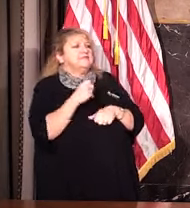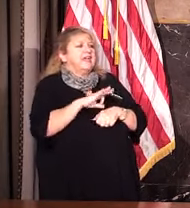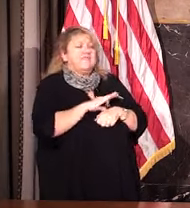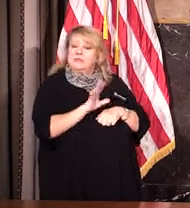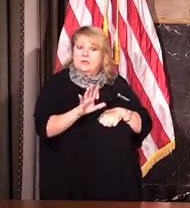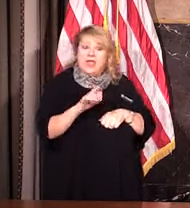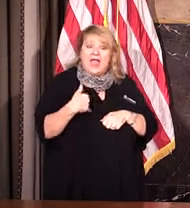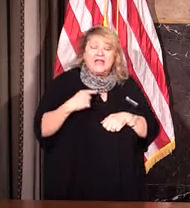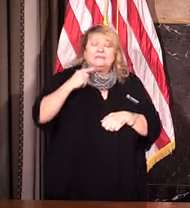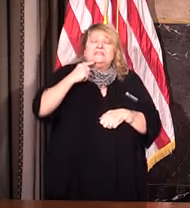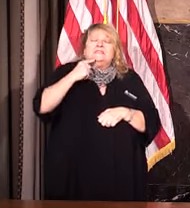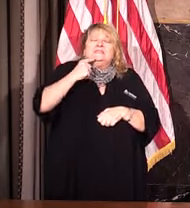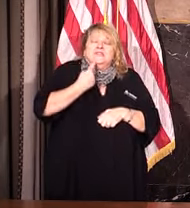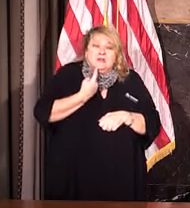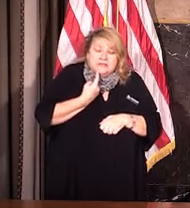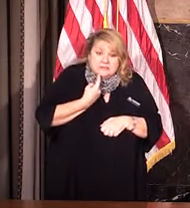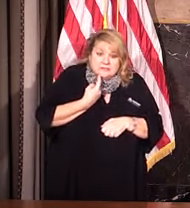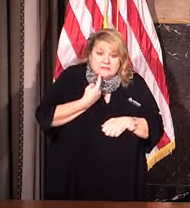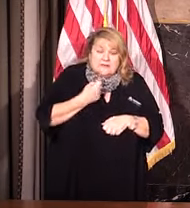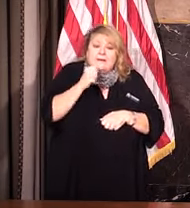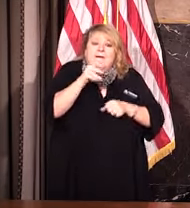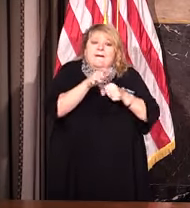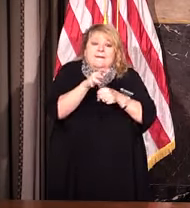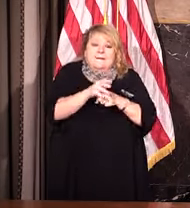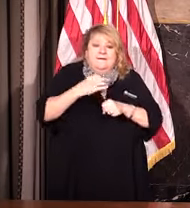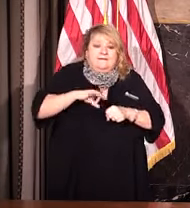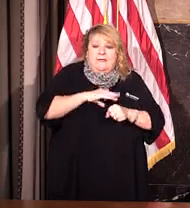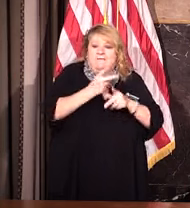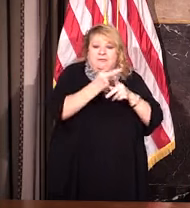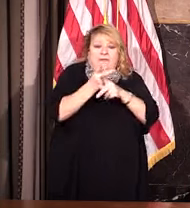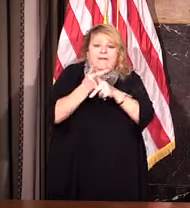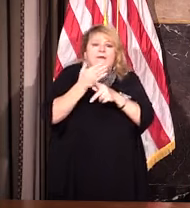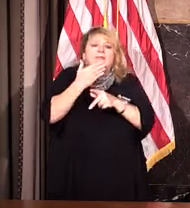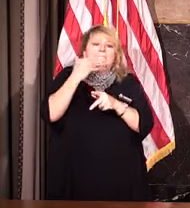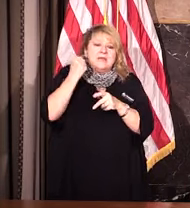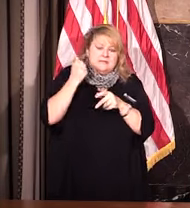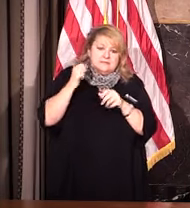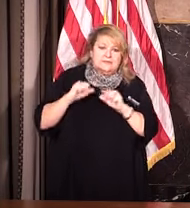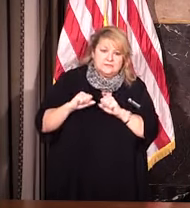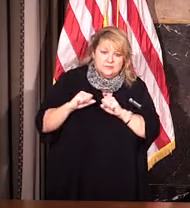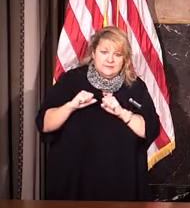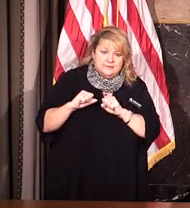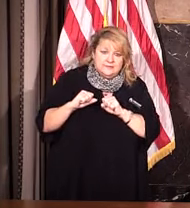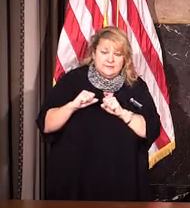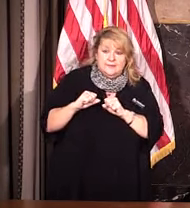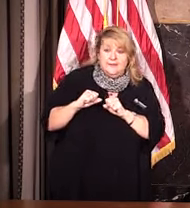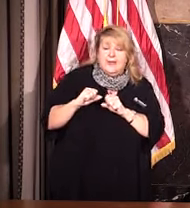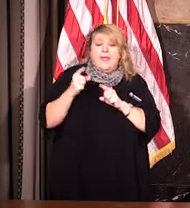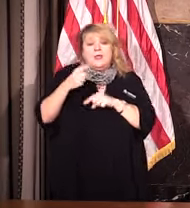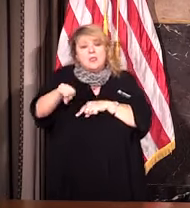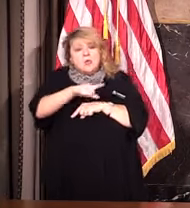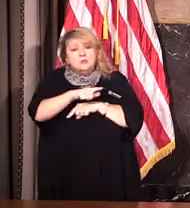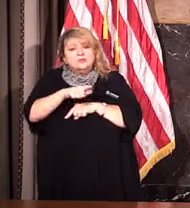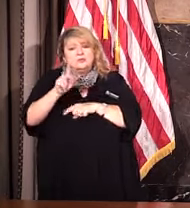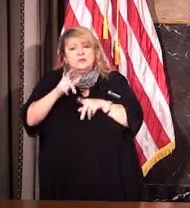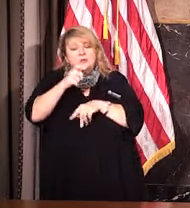The other reality is healthcare providers in the sickest patients need to have an elevated